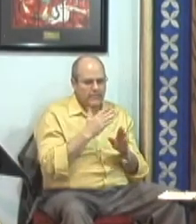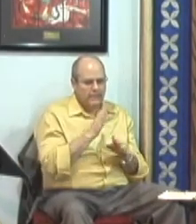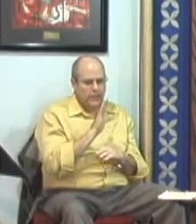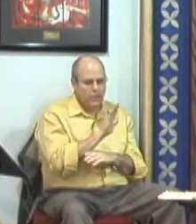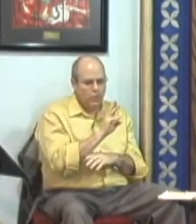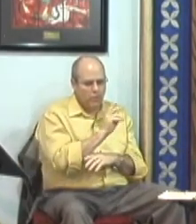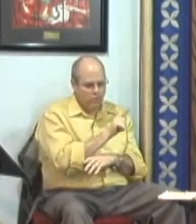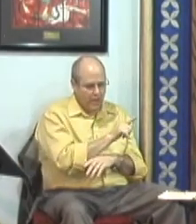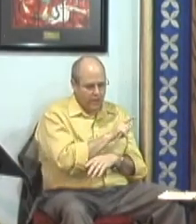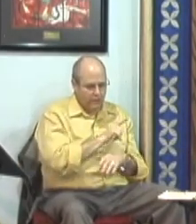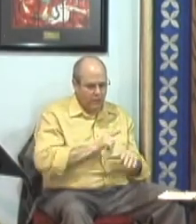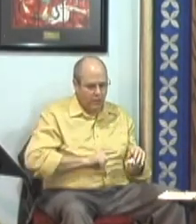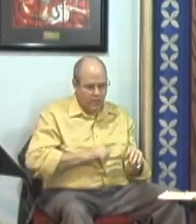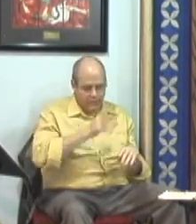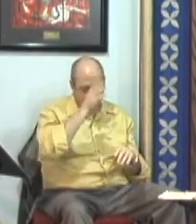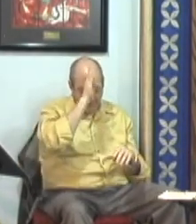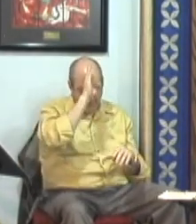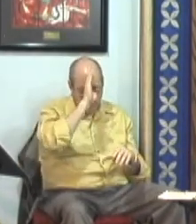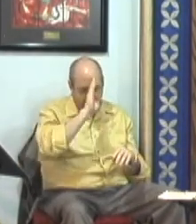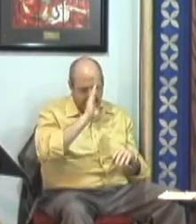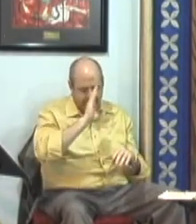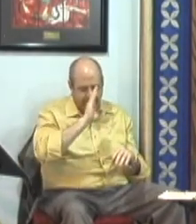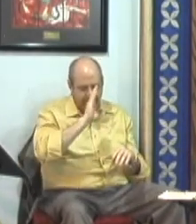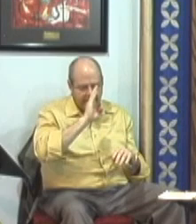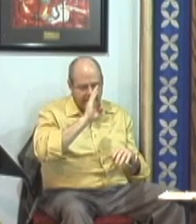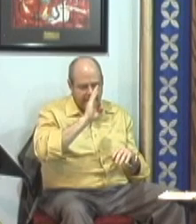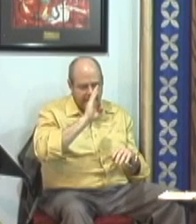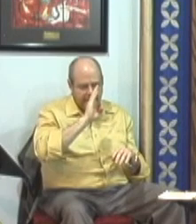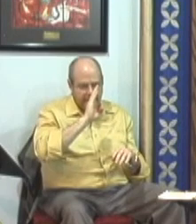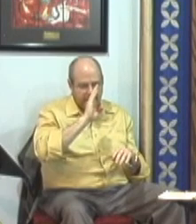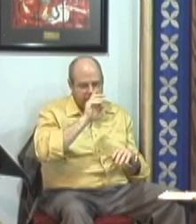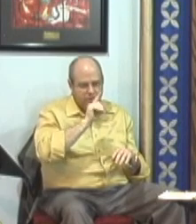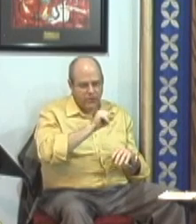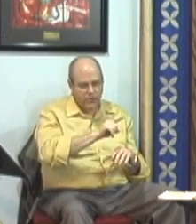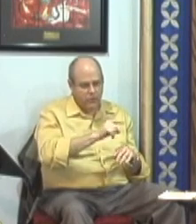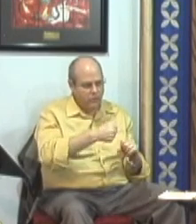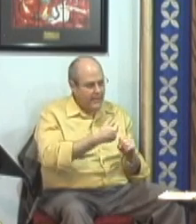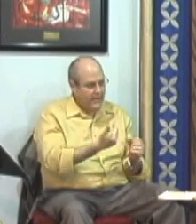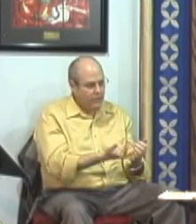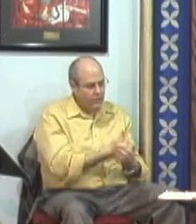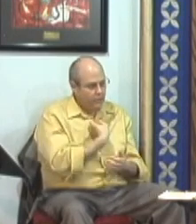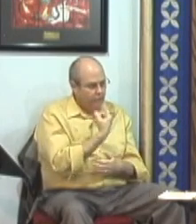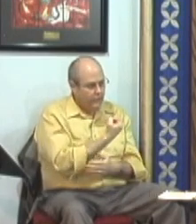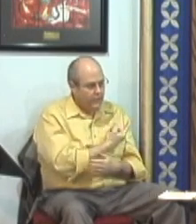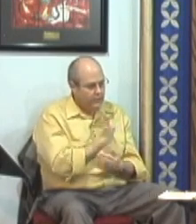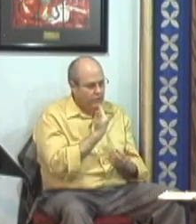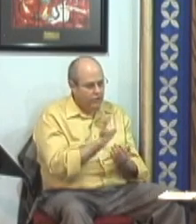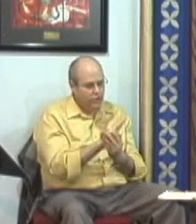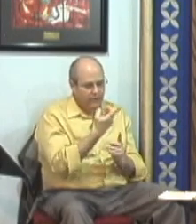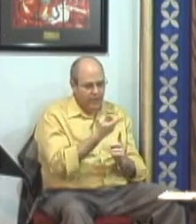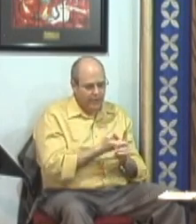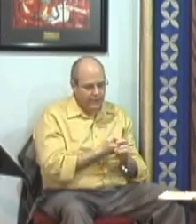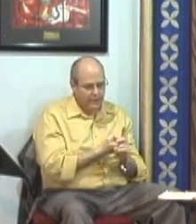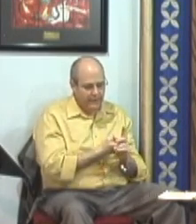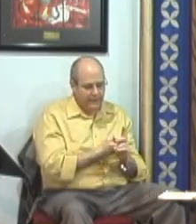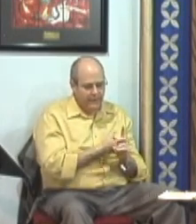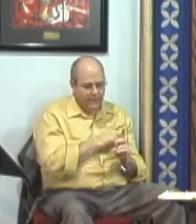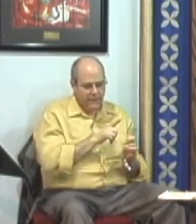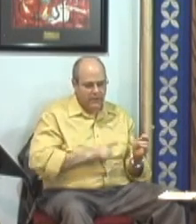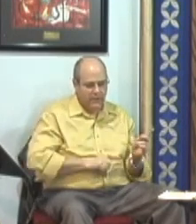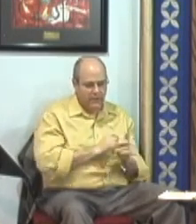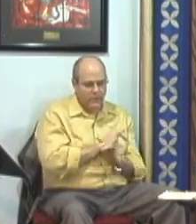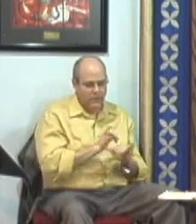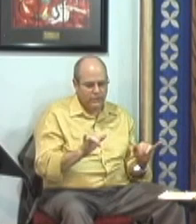your will, Lord our God and God of our fathers, that you renew for us a good month in our Lord Yeshua